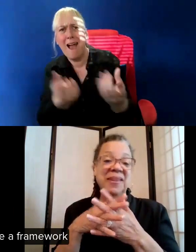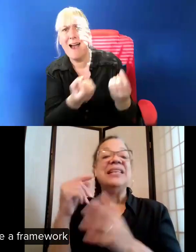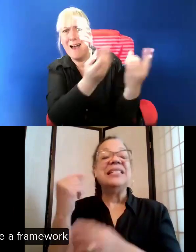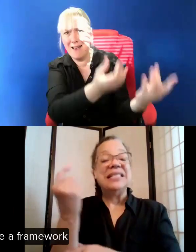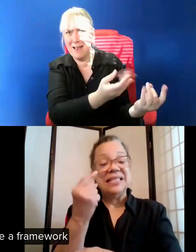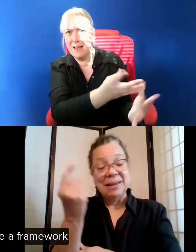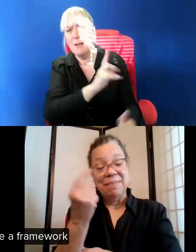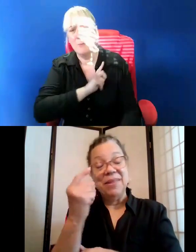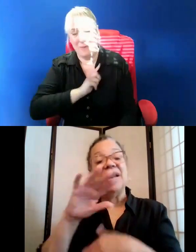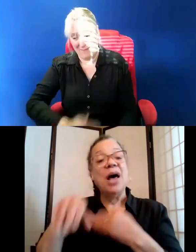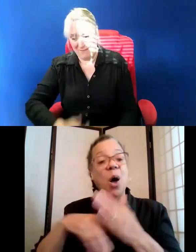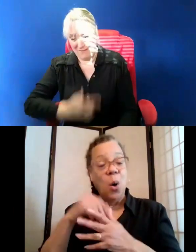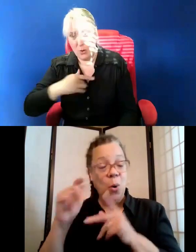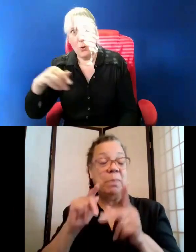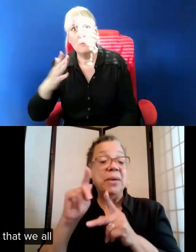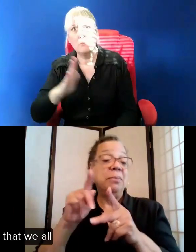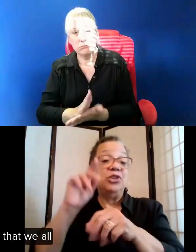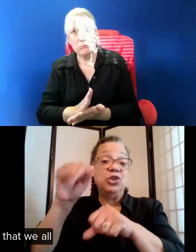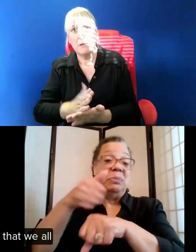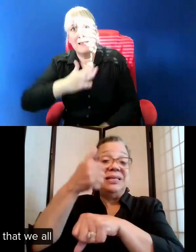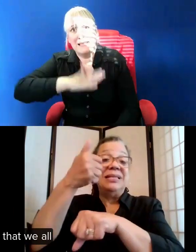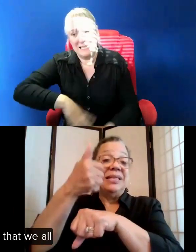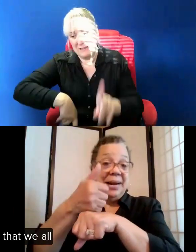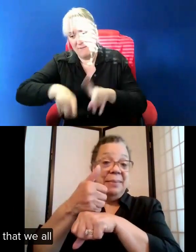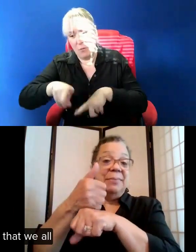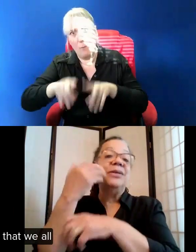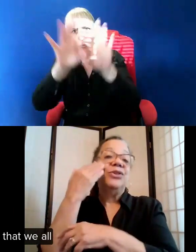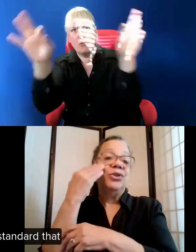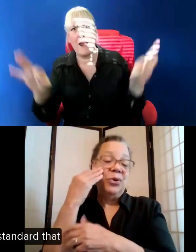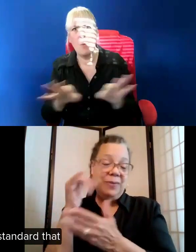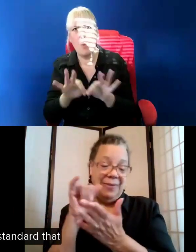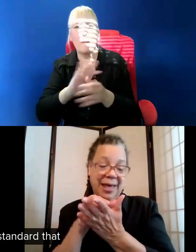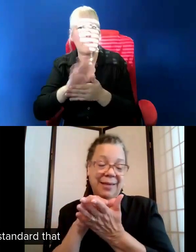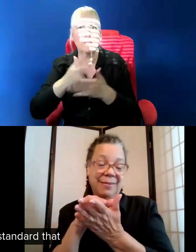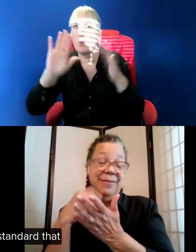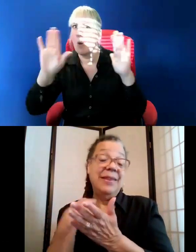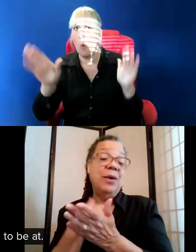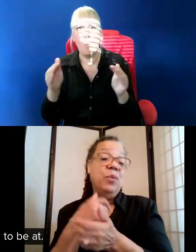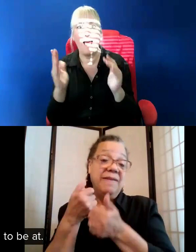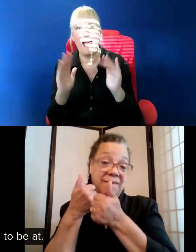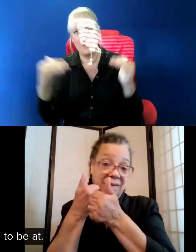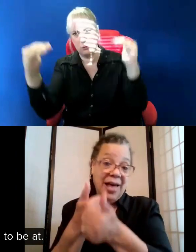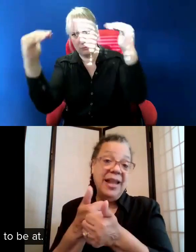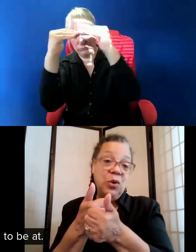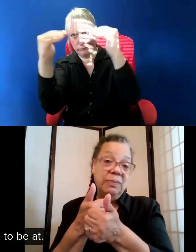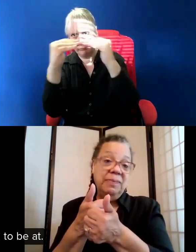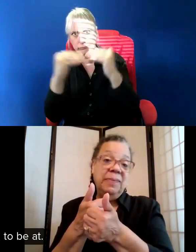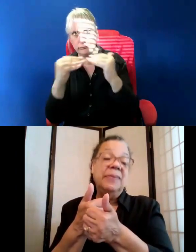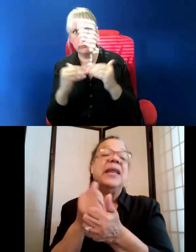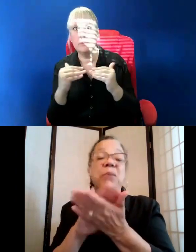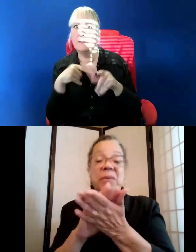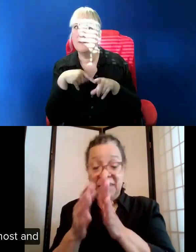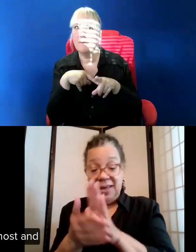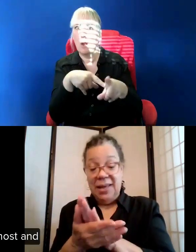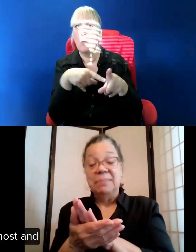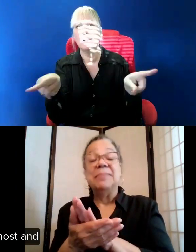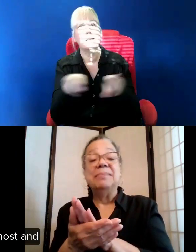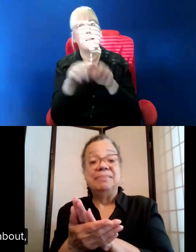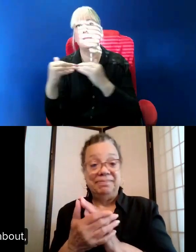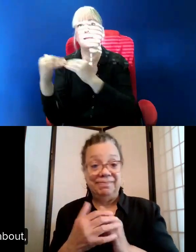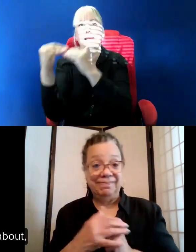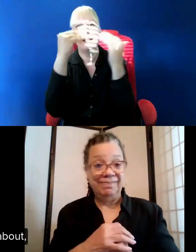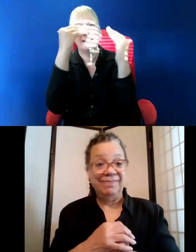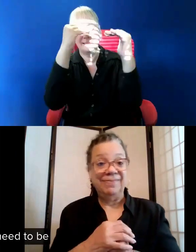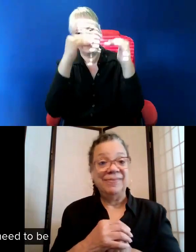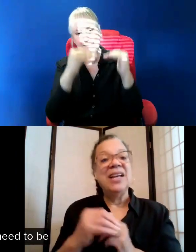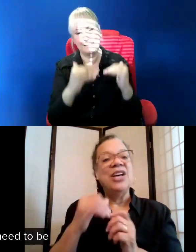be a framework set in place that we all follow and a standard that we all aim to be at. And I almost